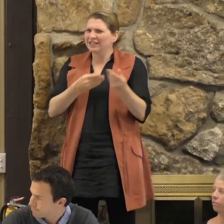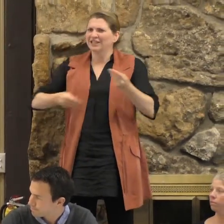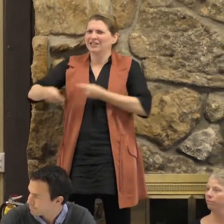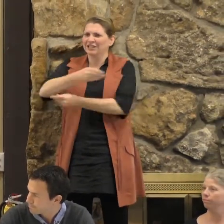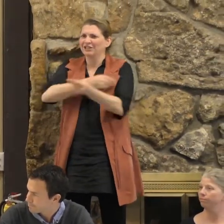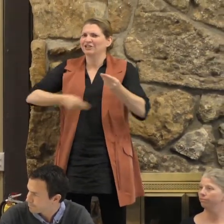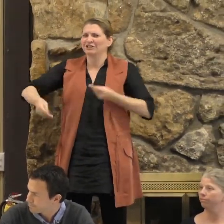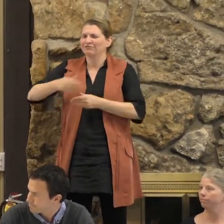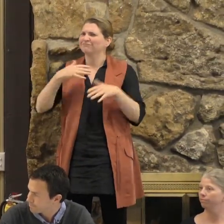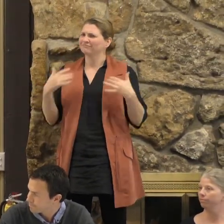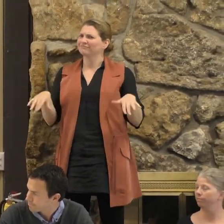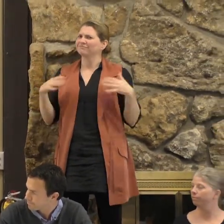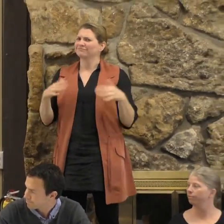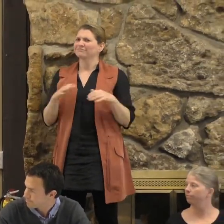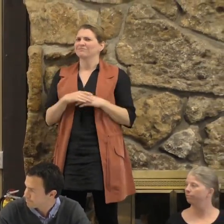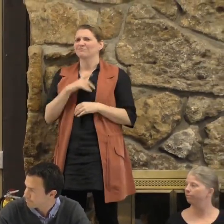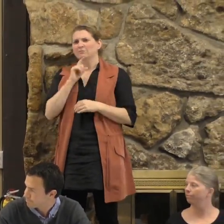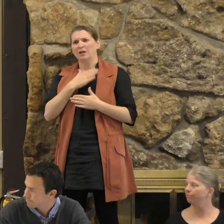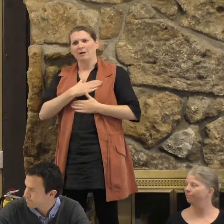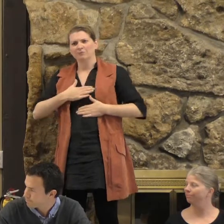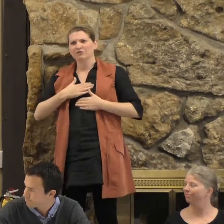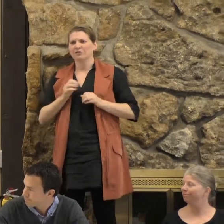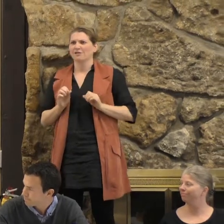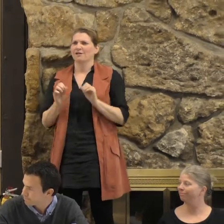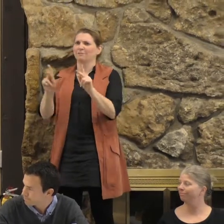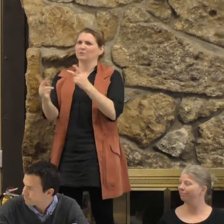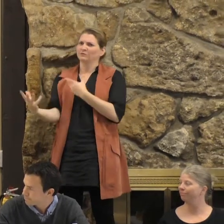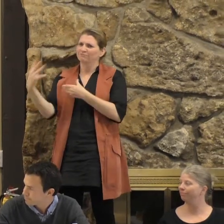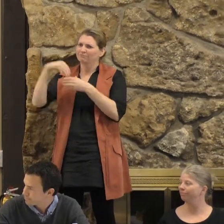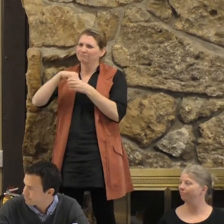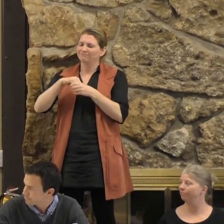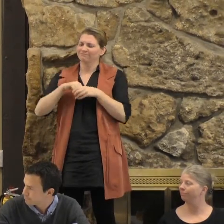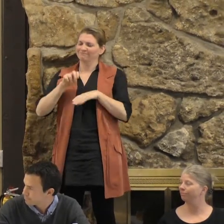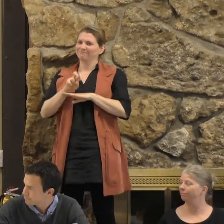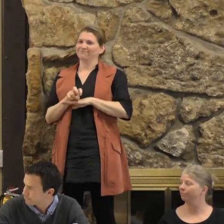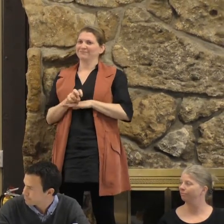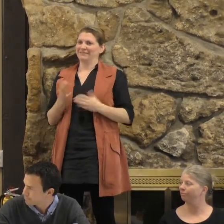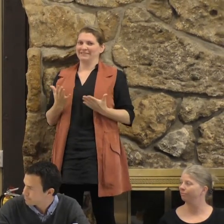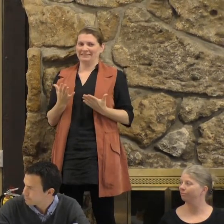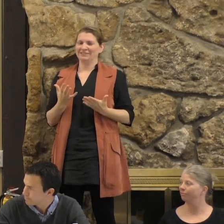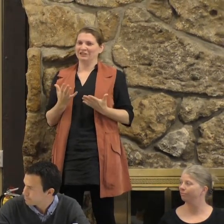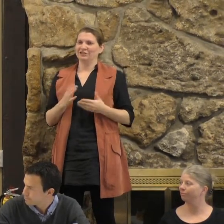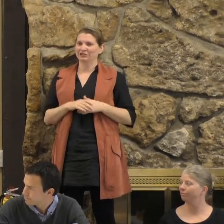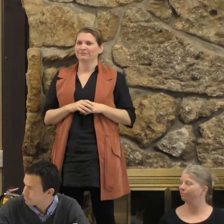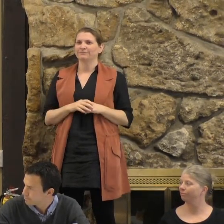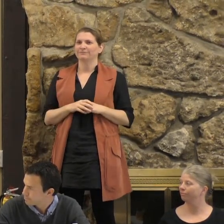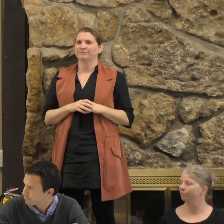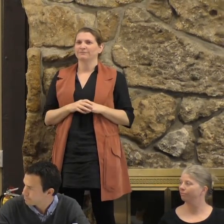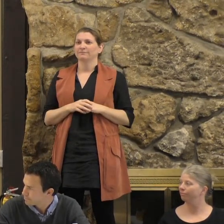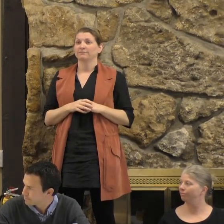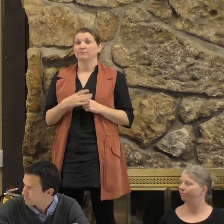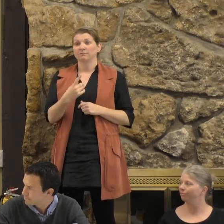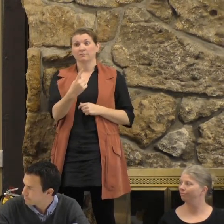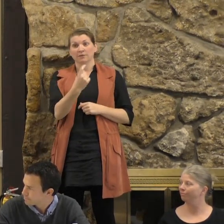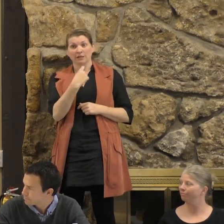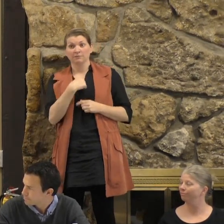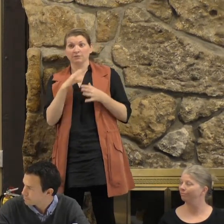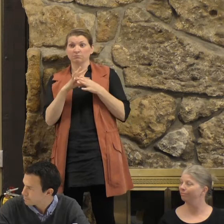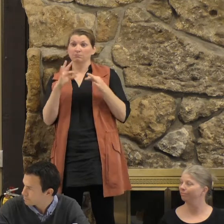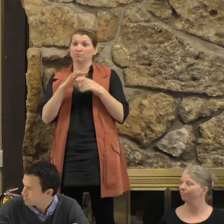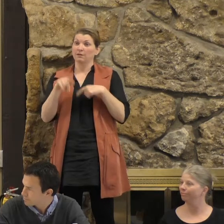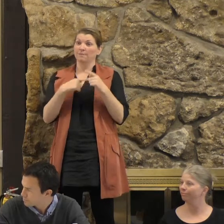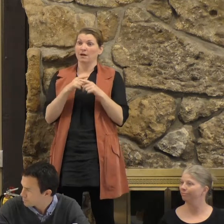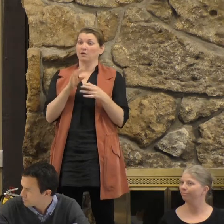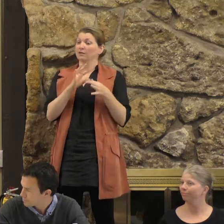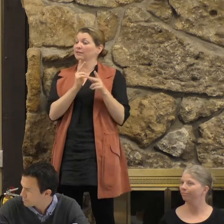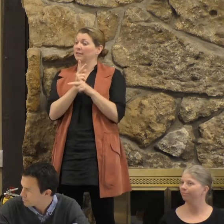to participate in this panel, and was asked to speak a little bit about care coordination, and maybe I can go into a little